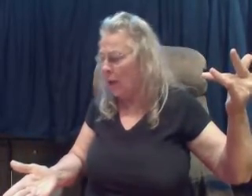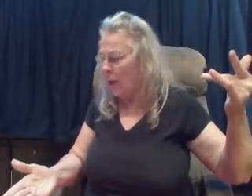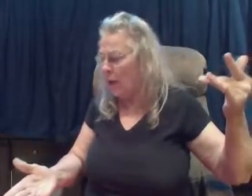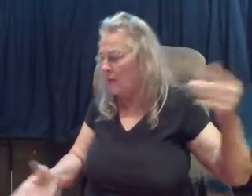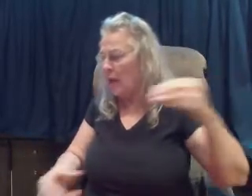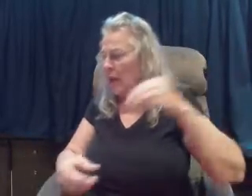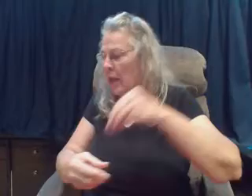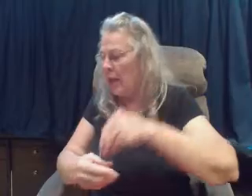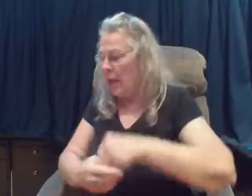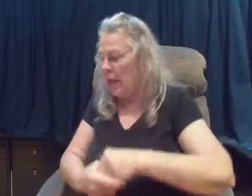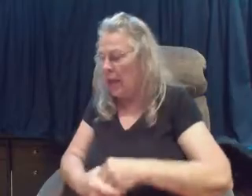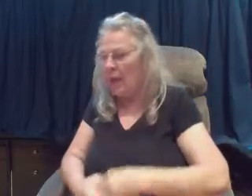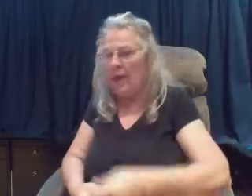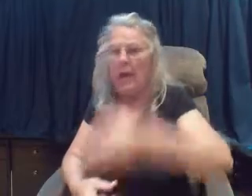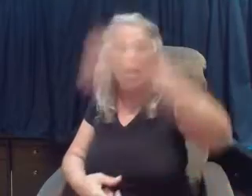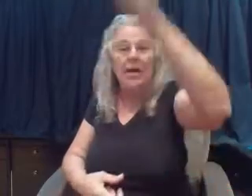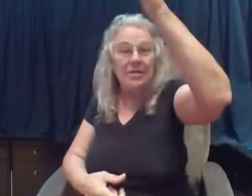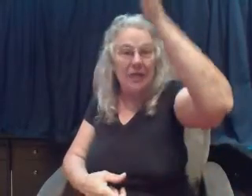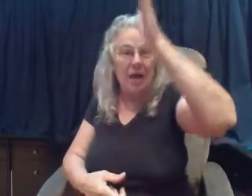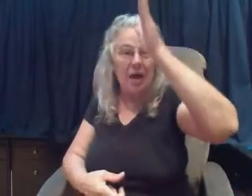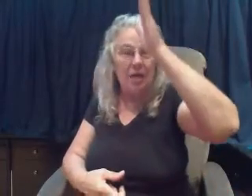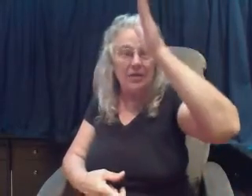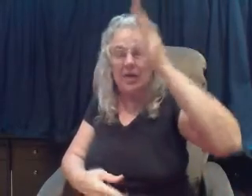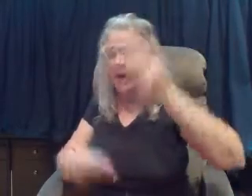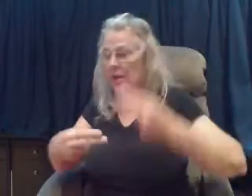Gloria in excelsis